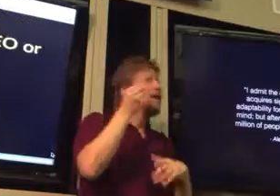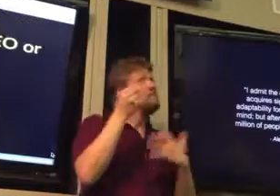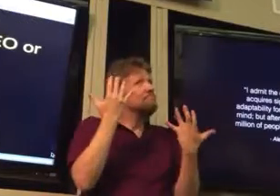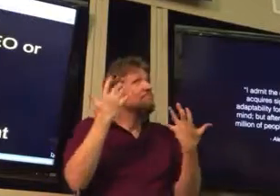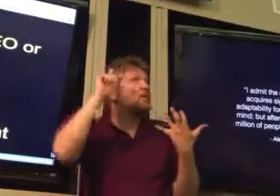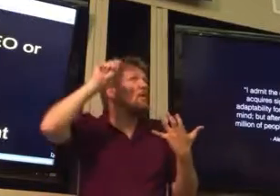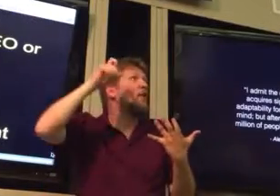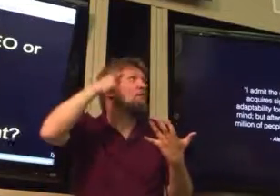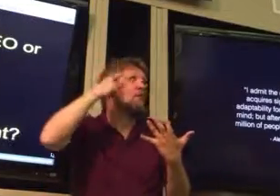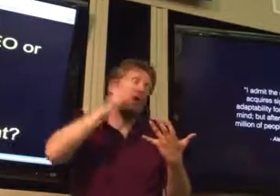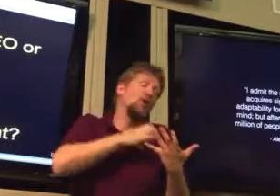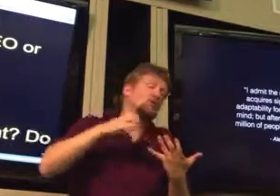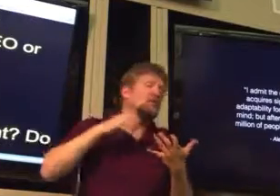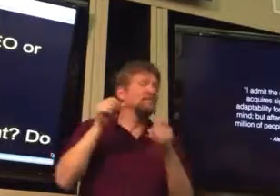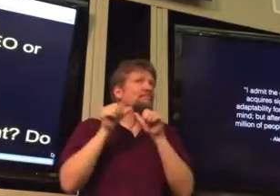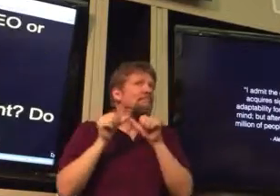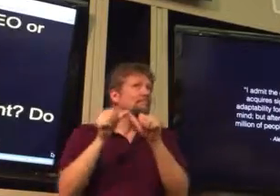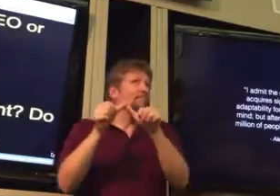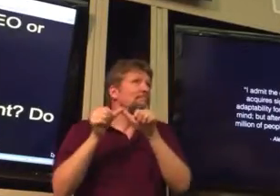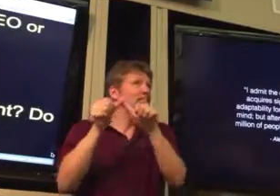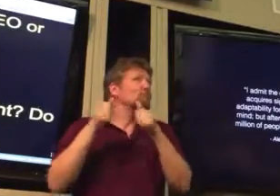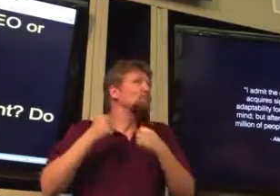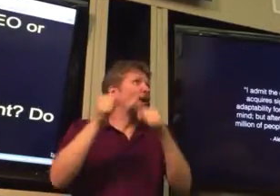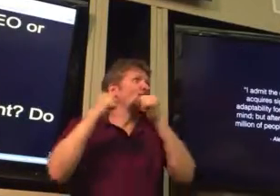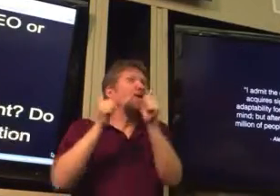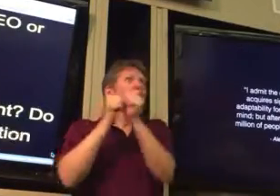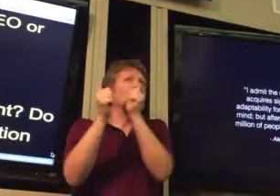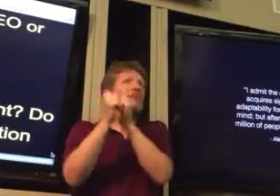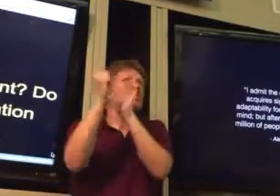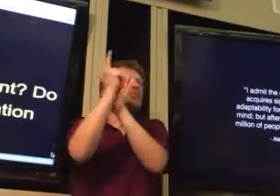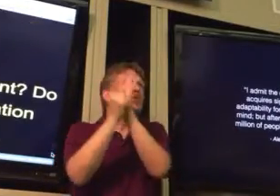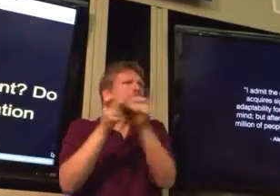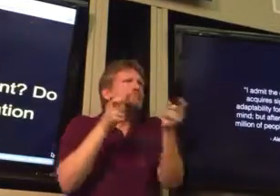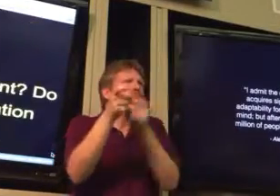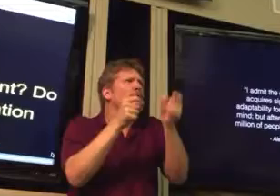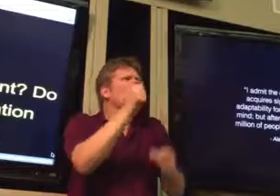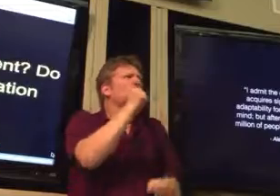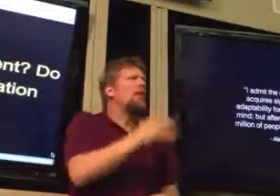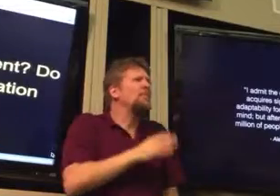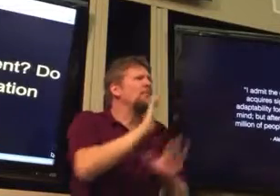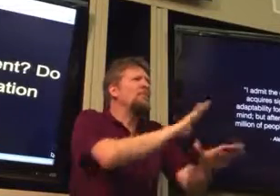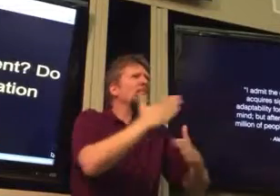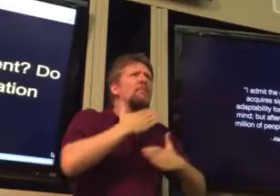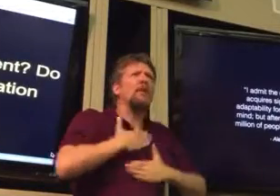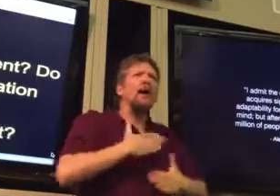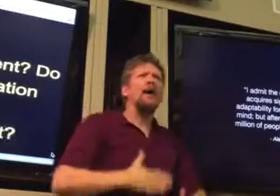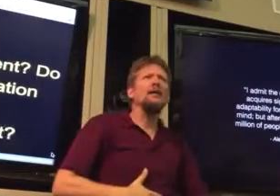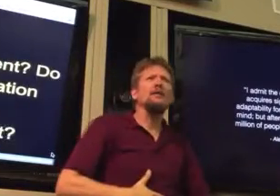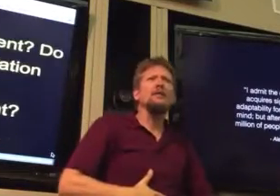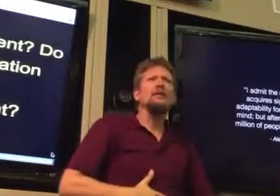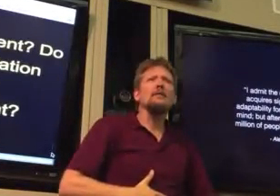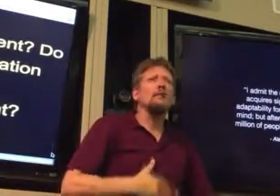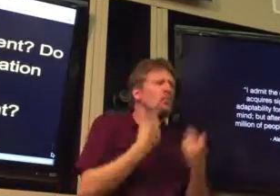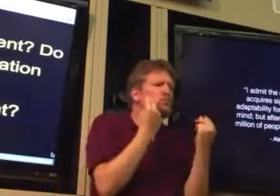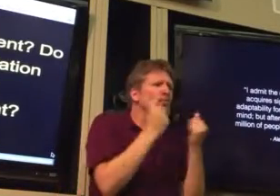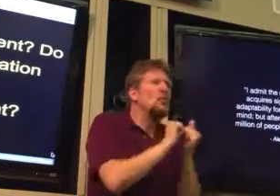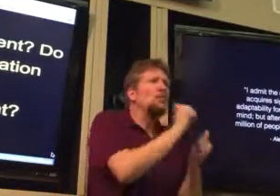and females in the government? No. If we look at Congress, Congress is trying to pass laws to actually control female